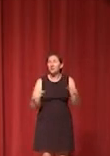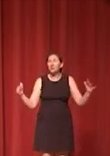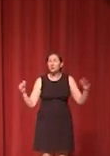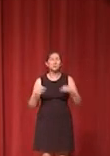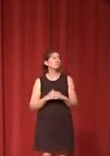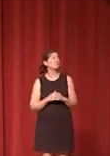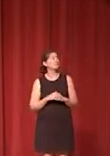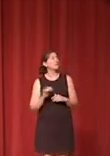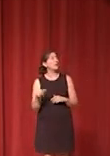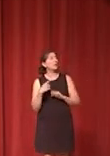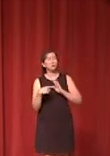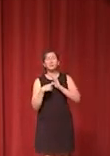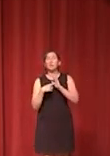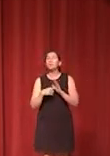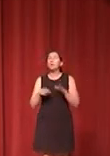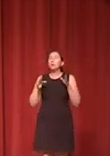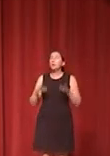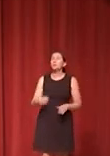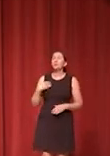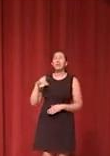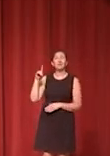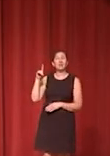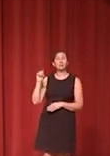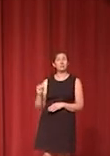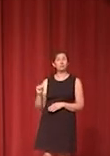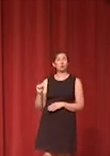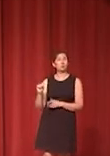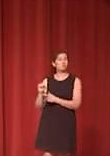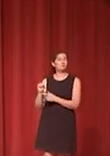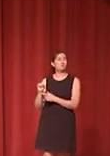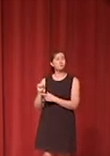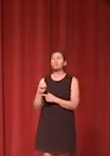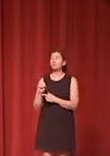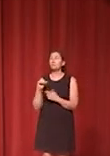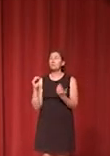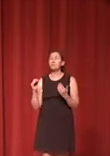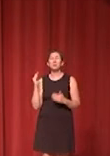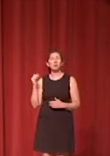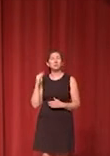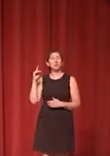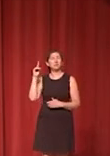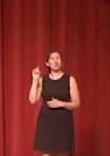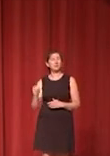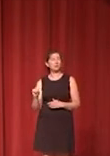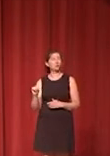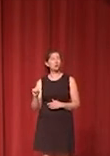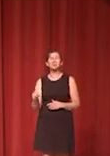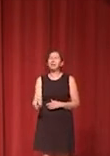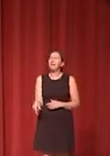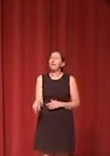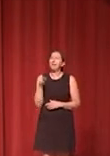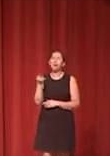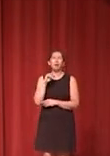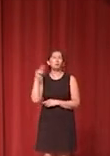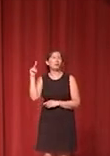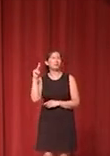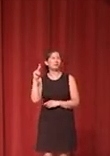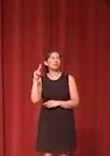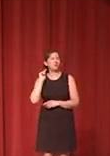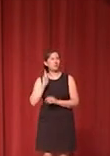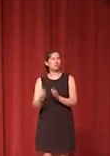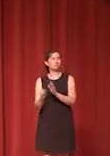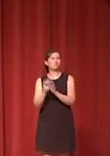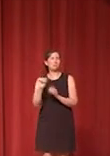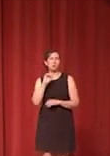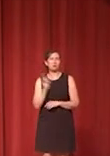Down syndrome? Down syndrome adults are very high risk for developing Alzheimer's disease, but they weren't included in